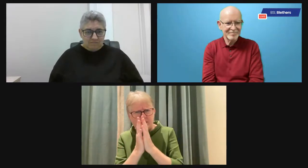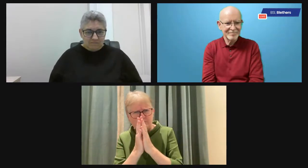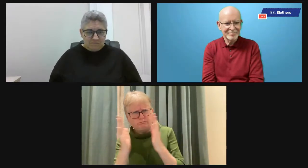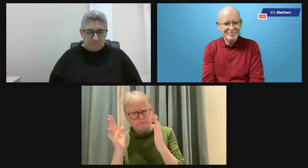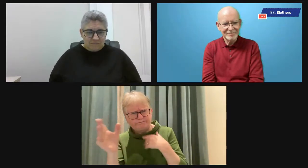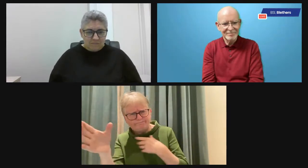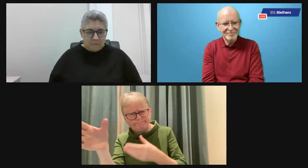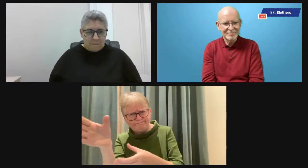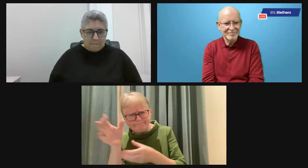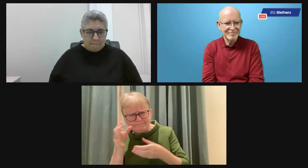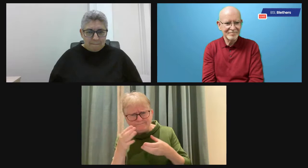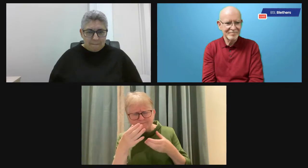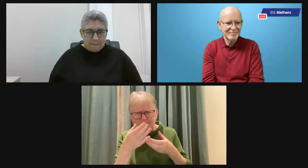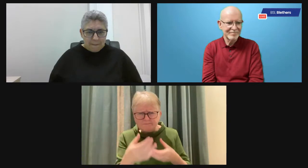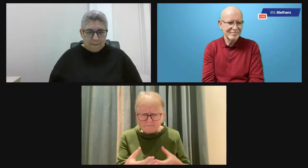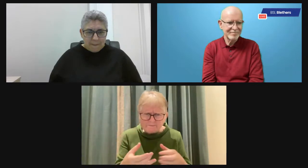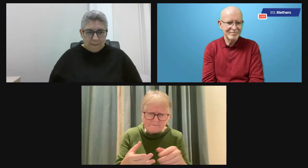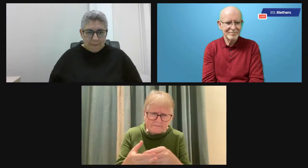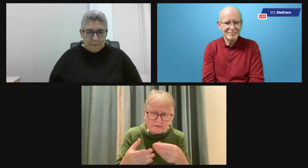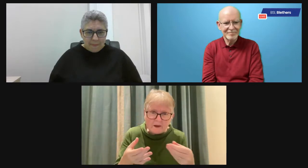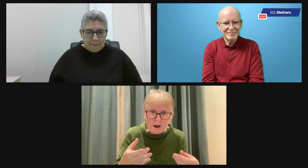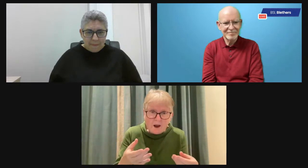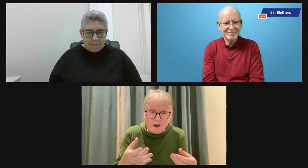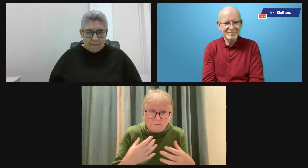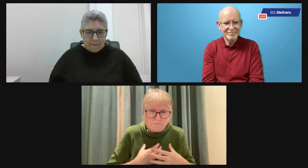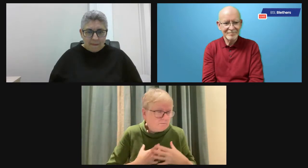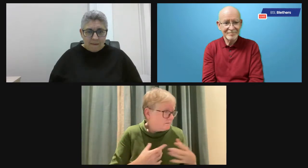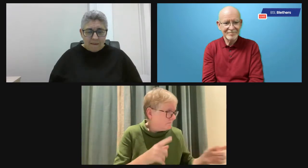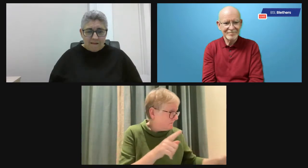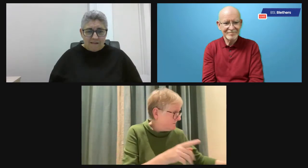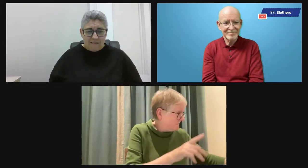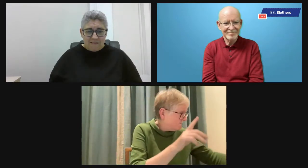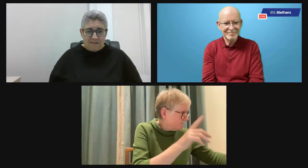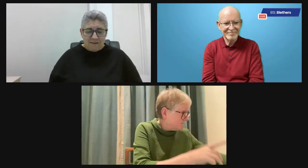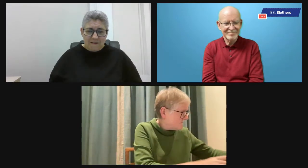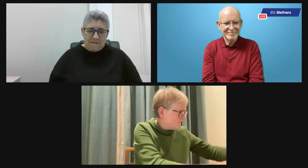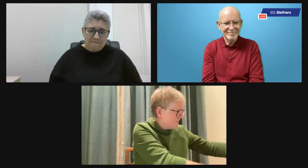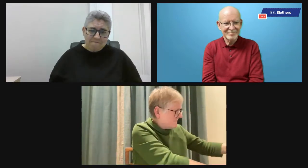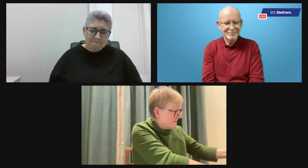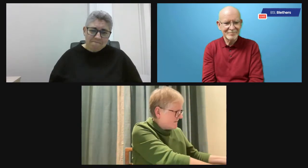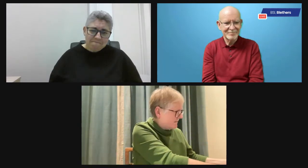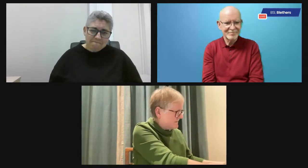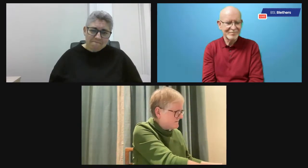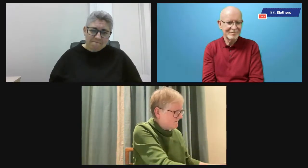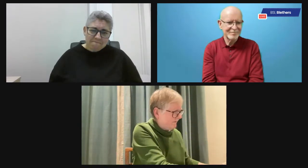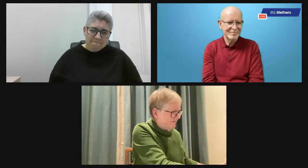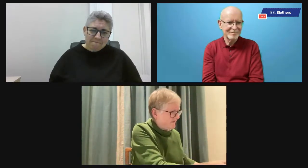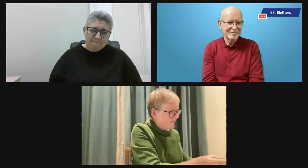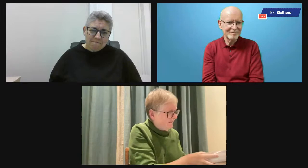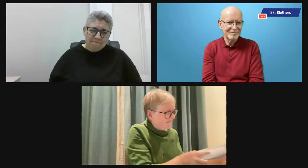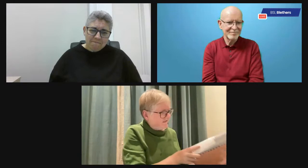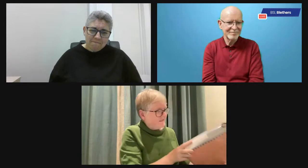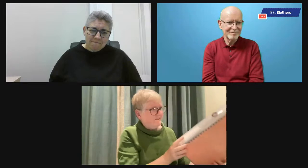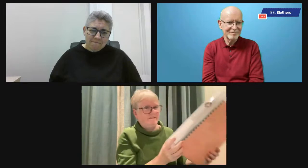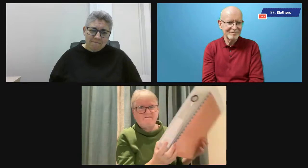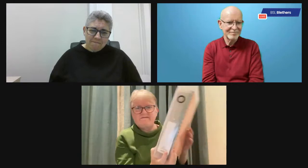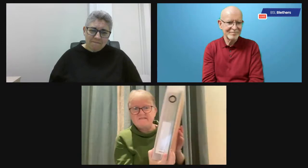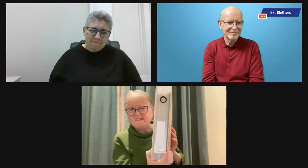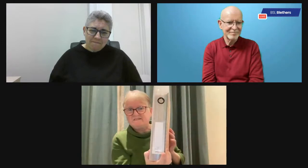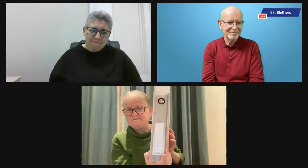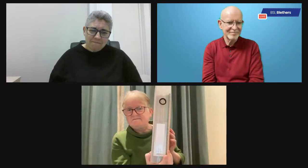I'd never used that, but I went to this kind of room and found, well, let me show you actually. Let me show you what I